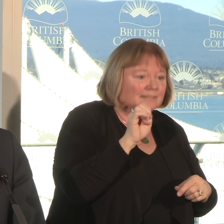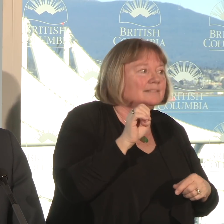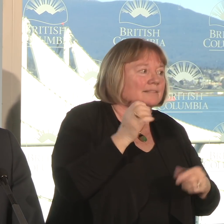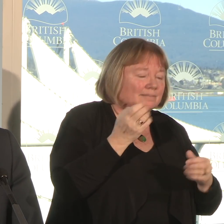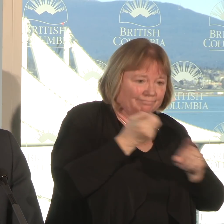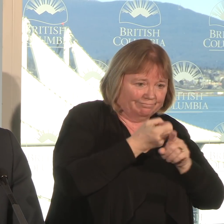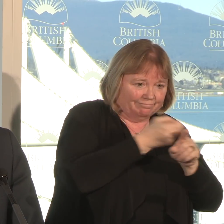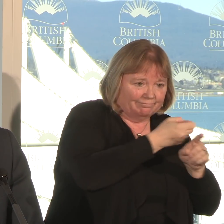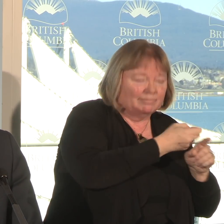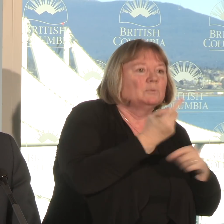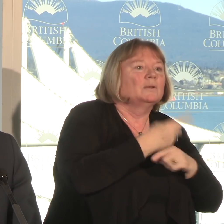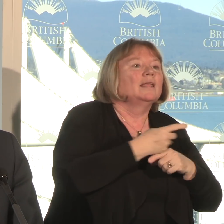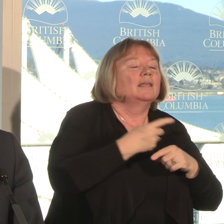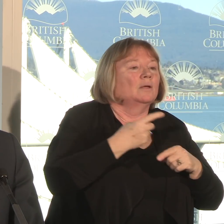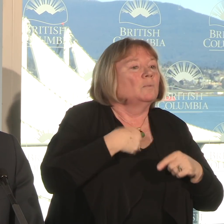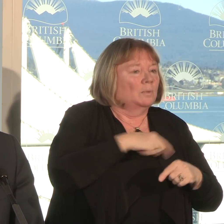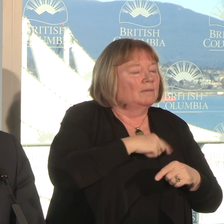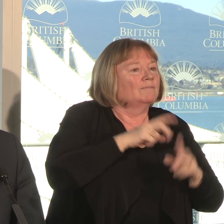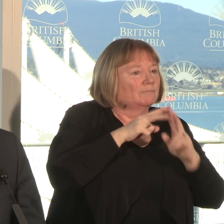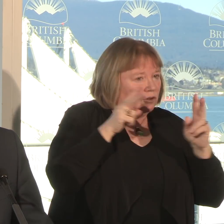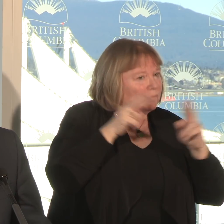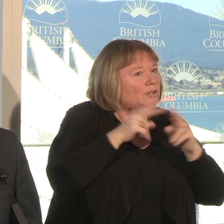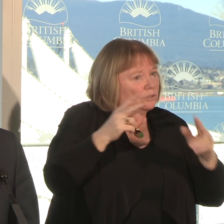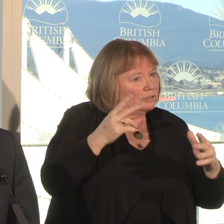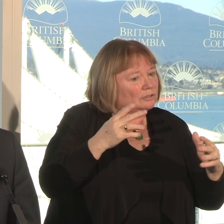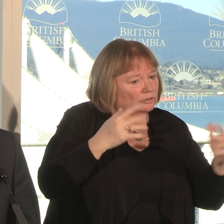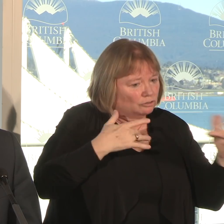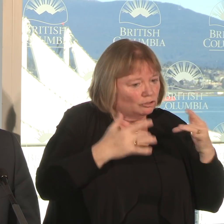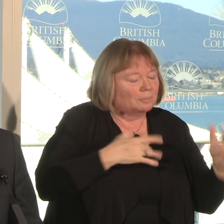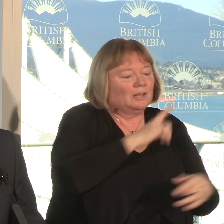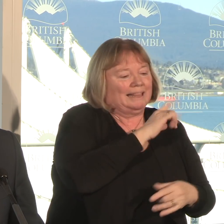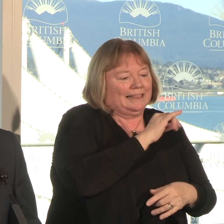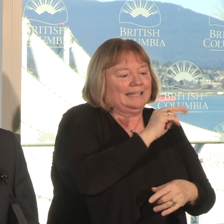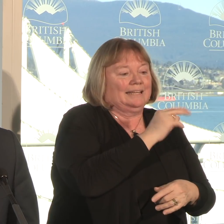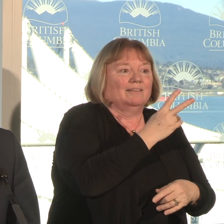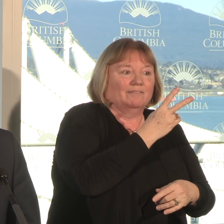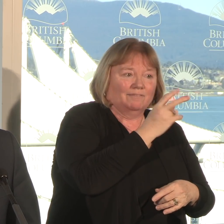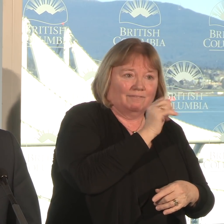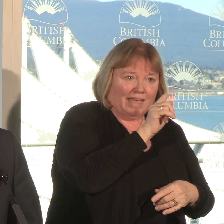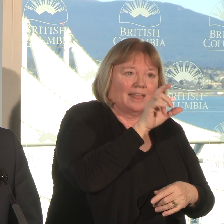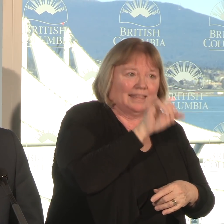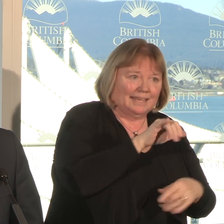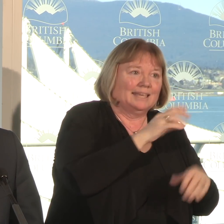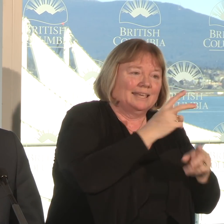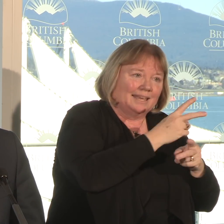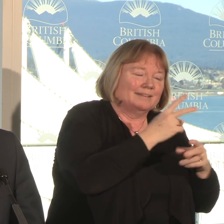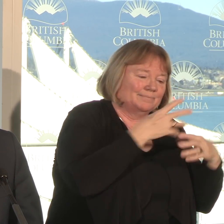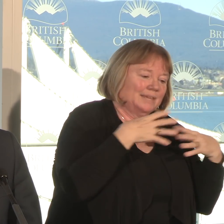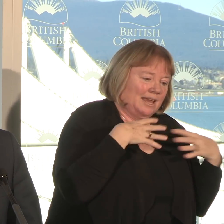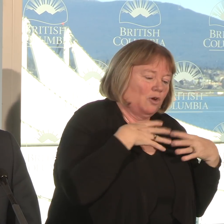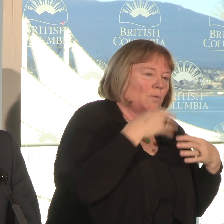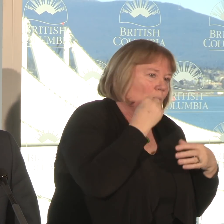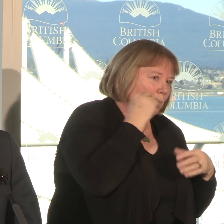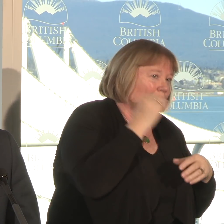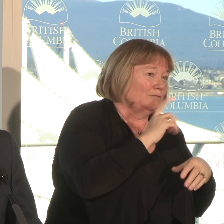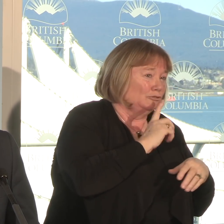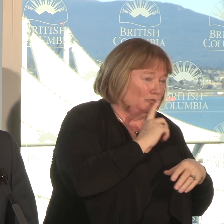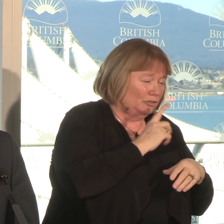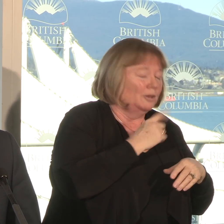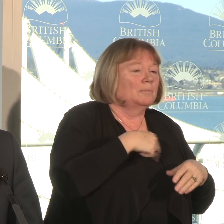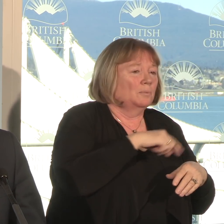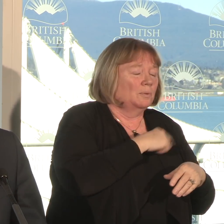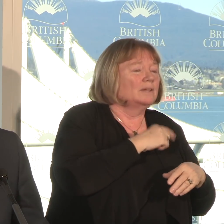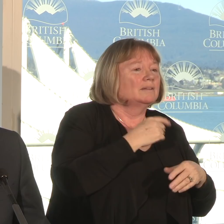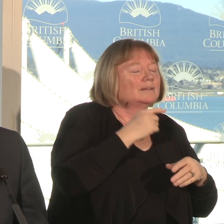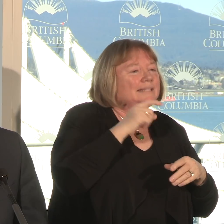be extremely concerned about the situation at the Lynn Valley Care Home. That goes without saying. And it is a good